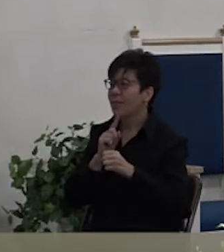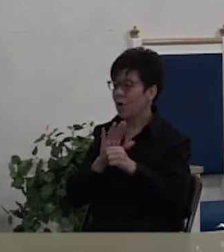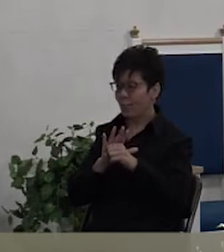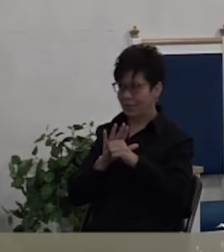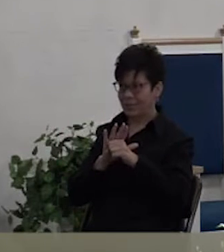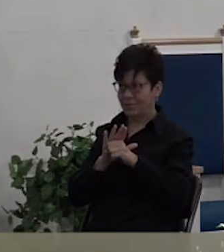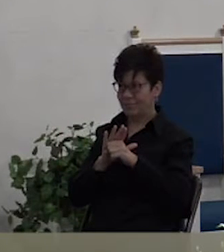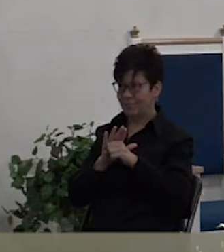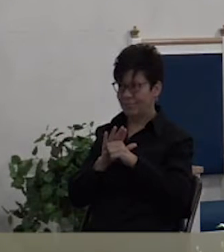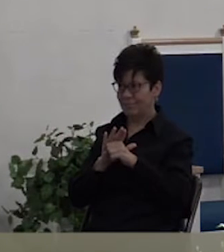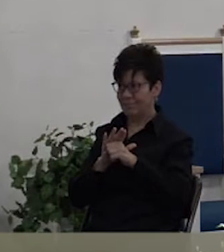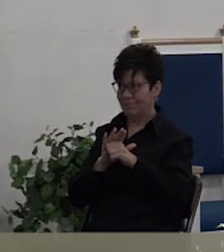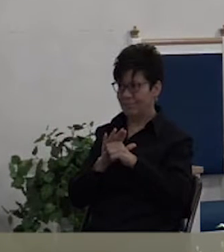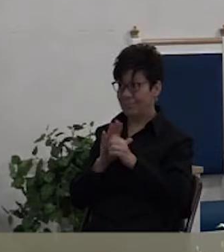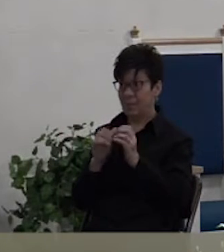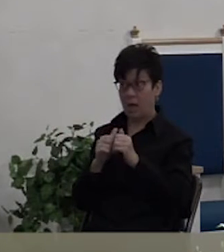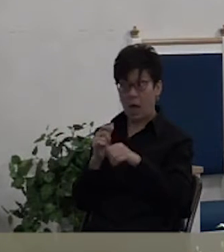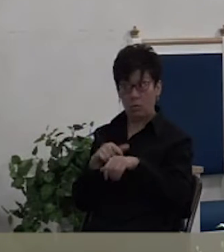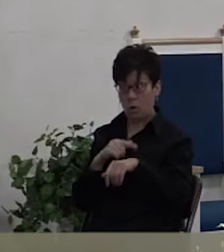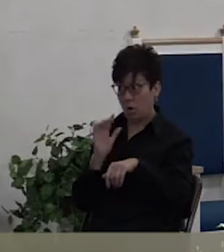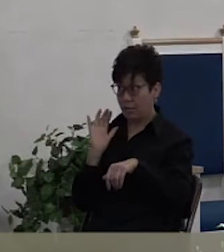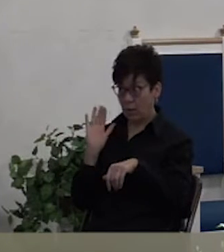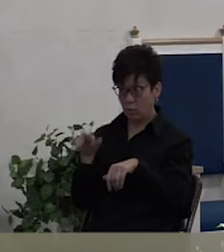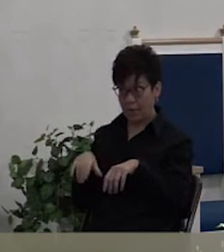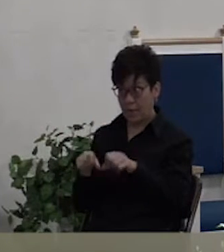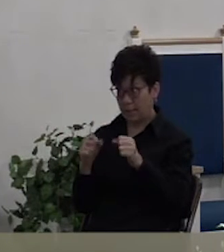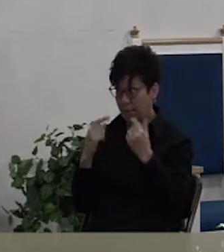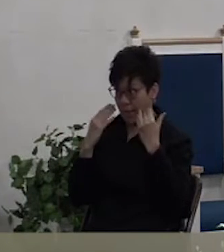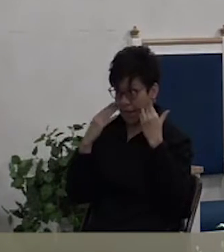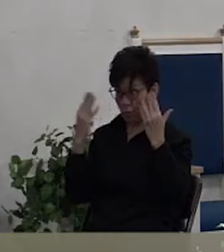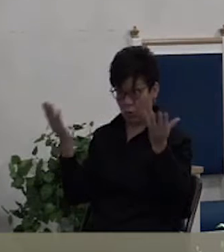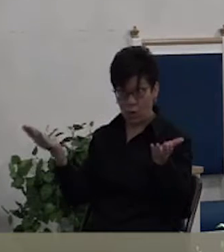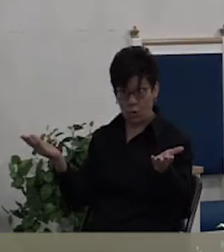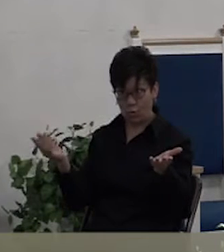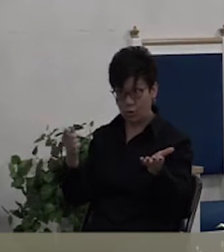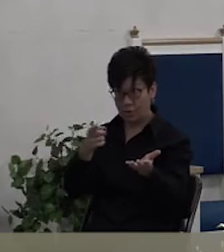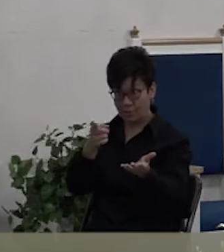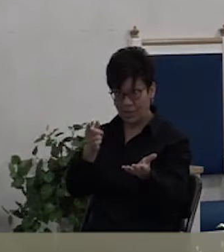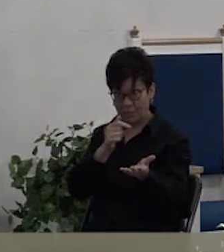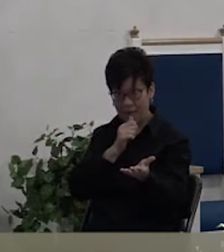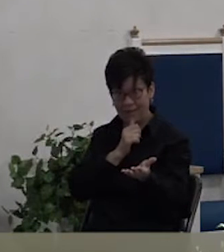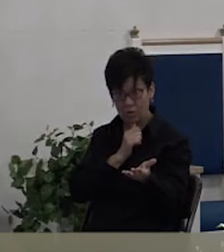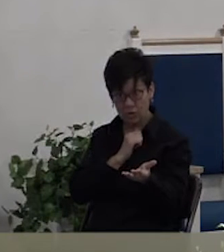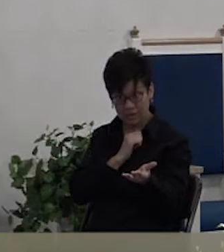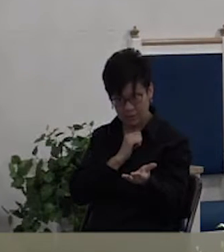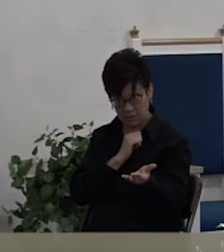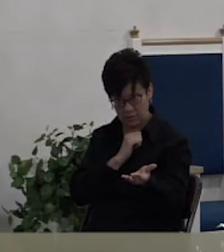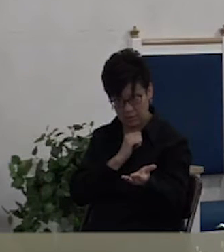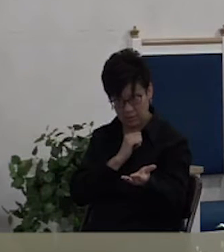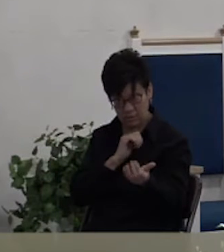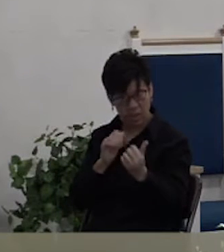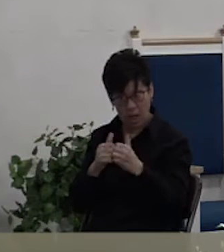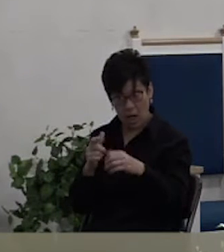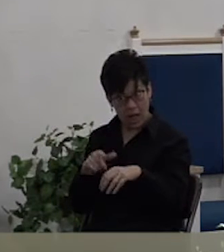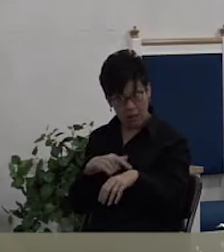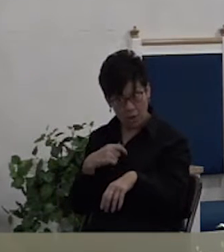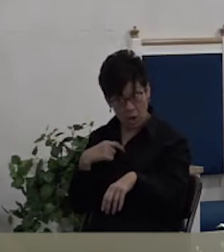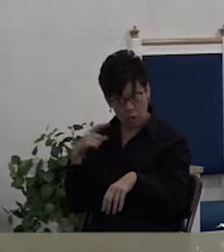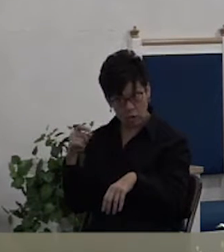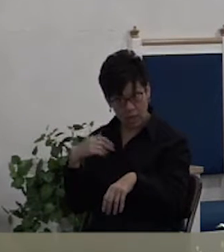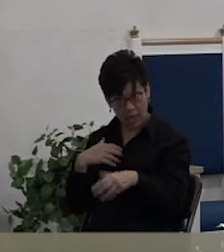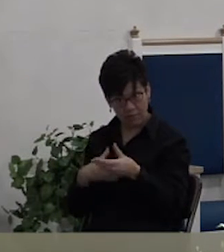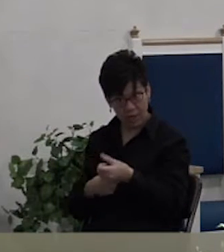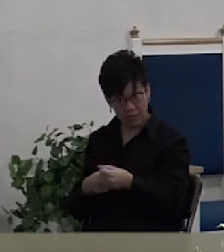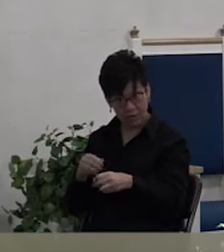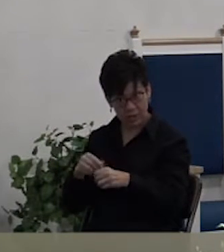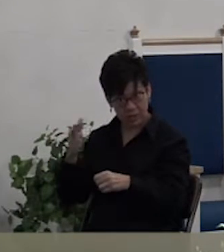promise. How long is it going to take? I don't know. Just be patient. How long should I have